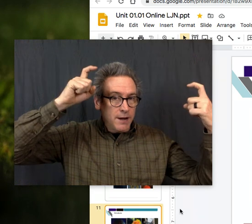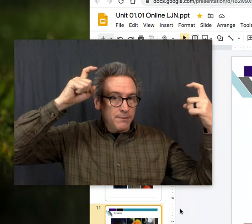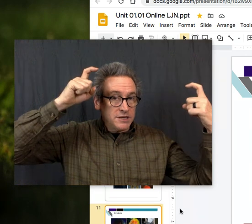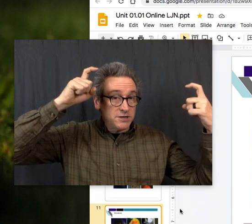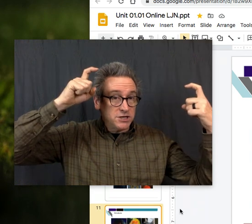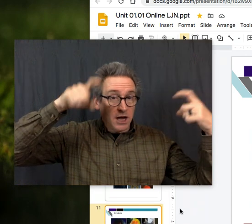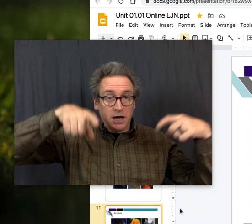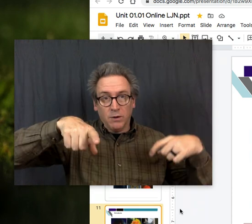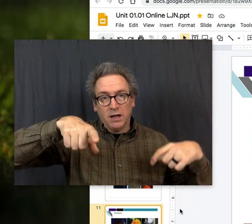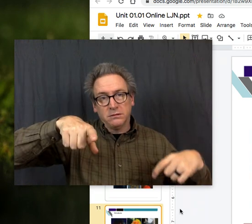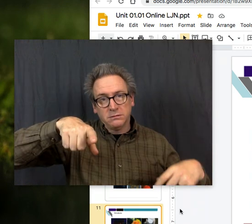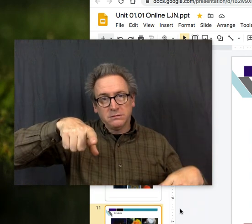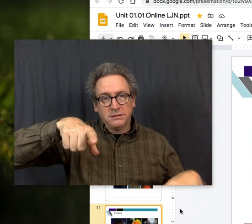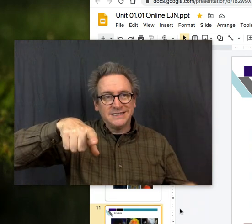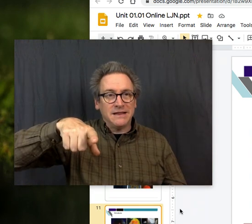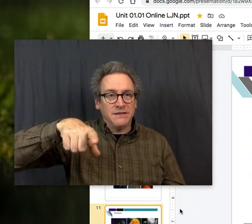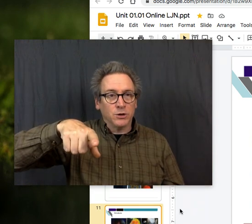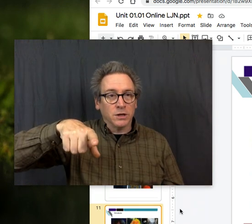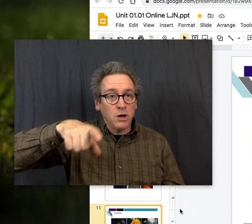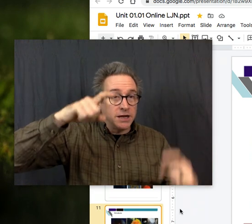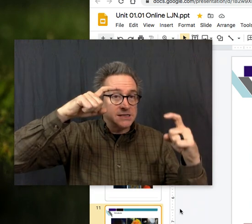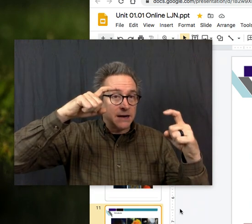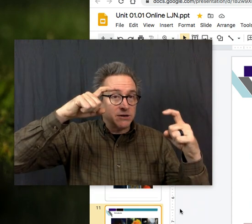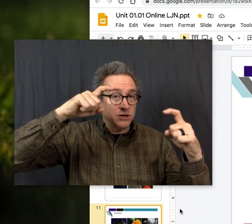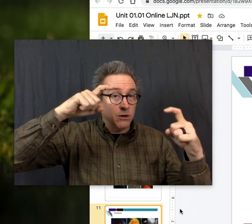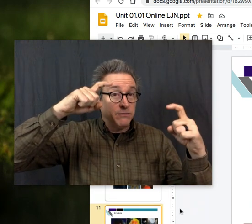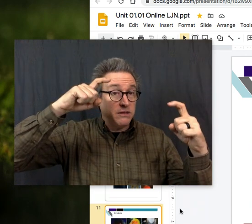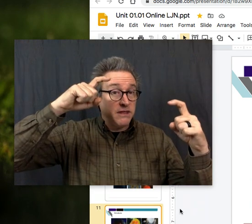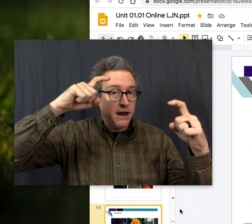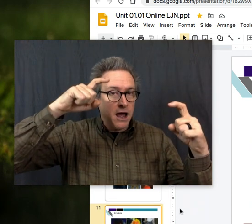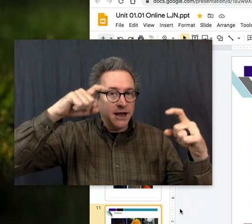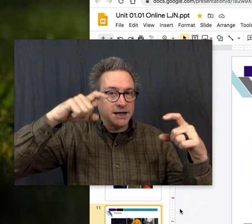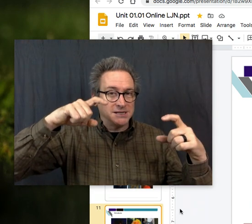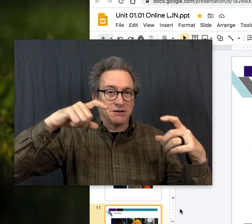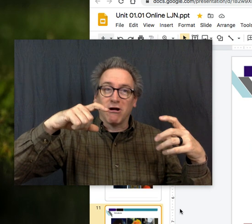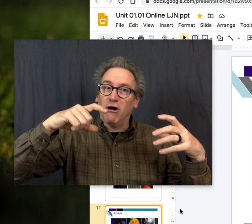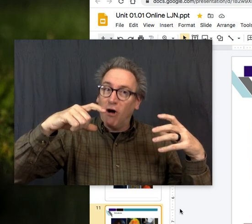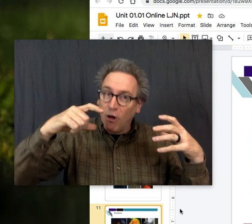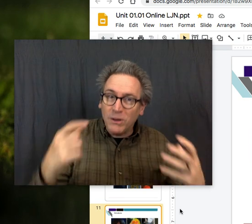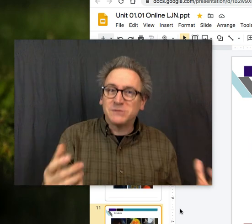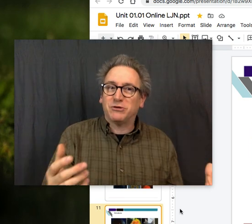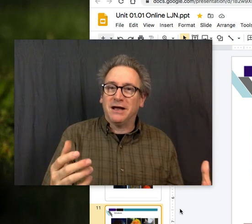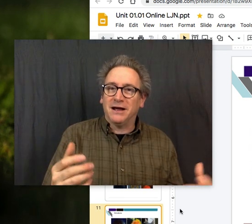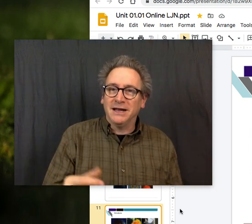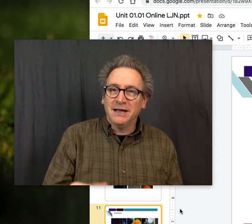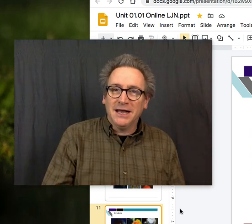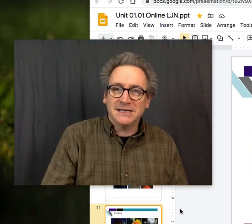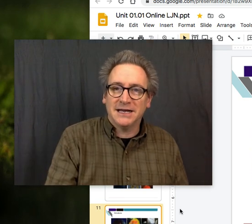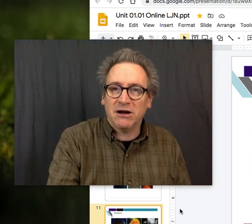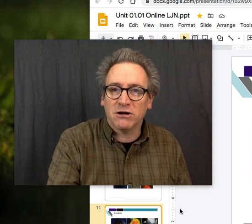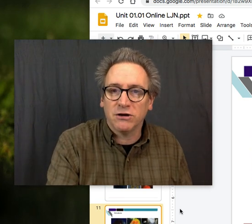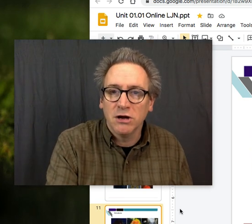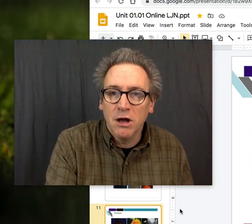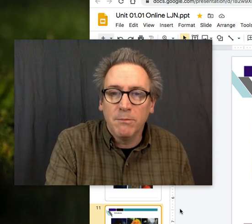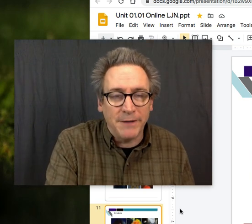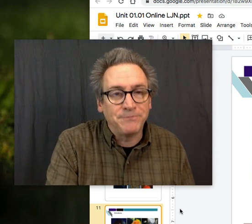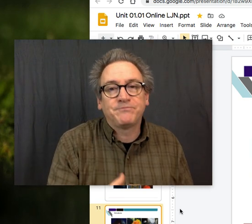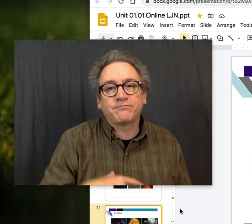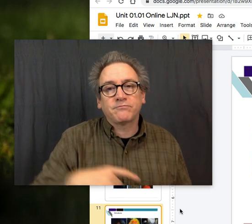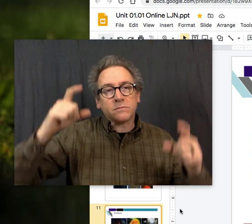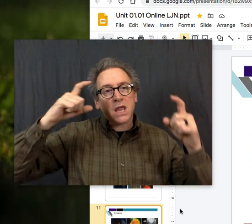up, especially on, well, Ted Theodore Logan, his eyebrows don't go up that high because they're always pretty high as that character.